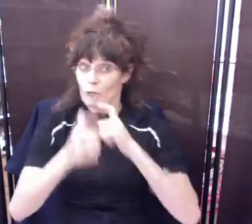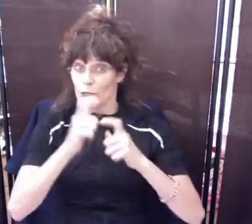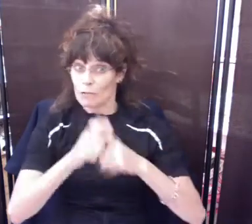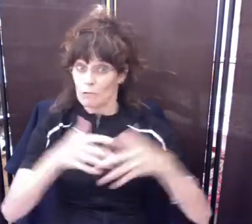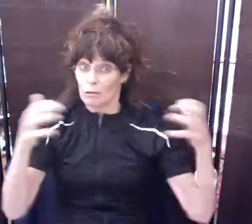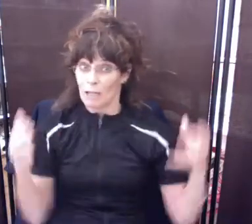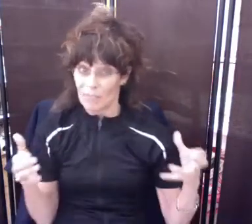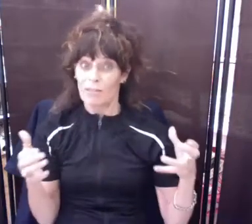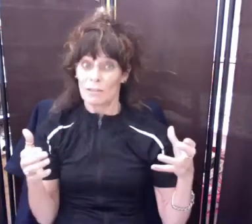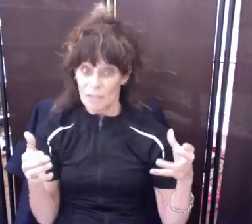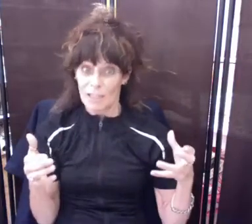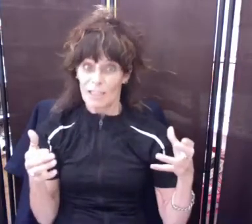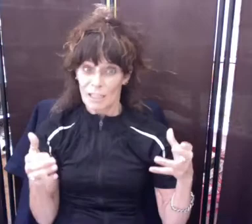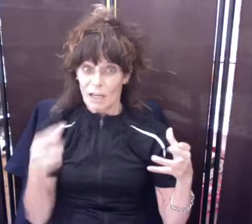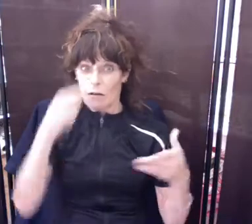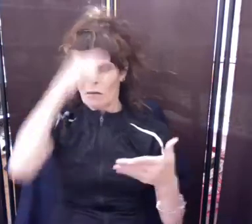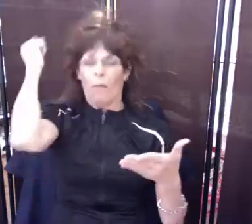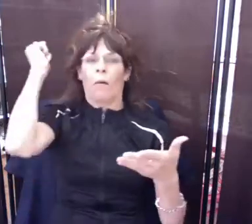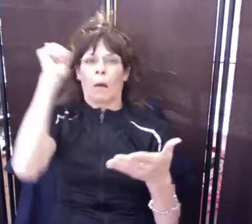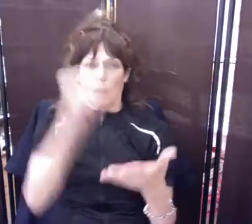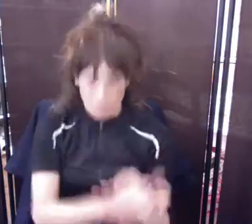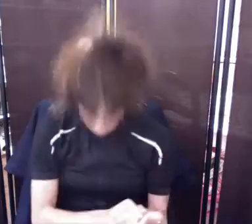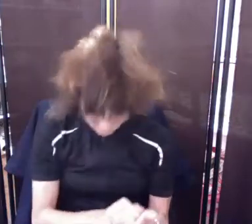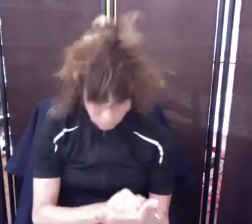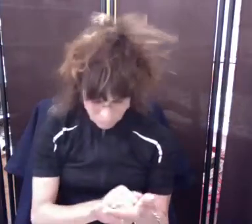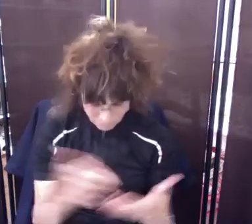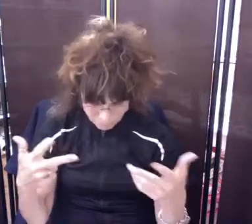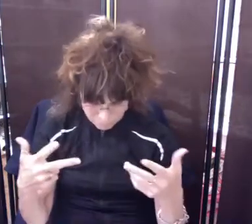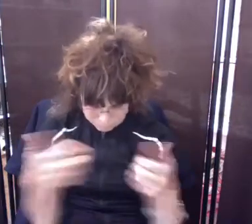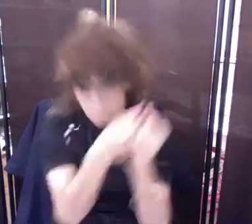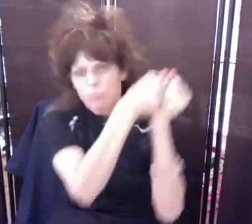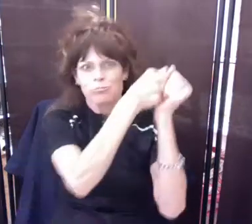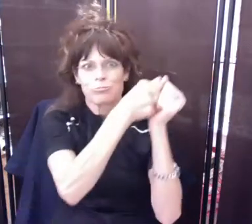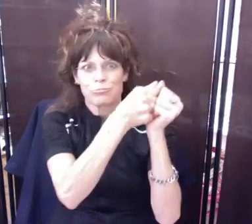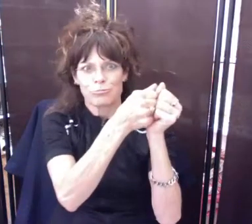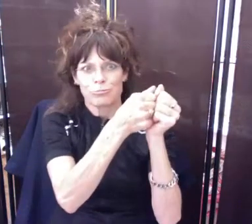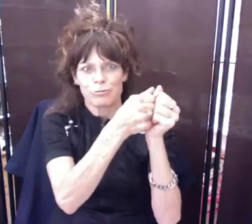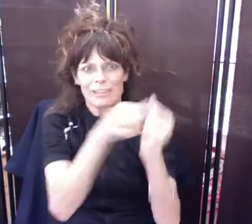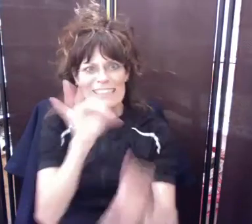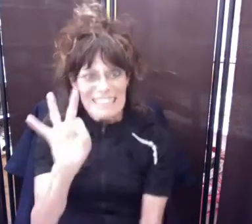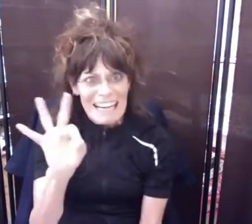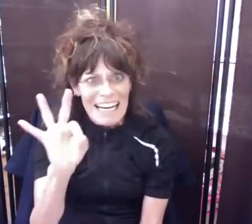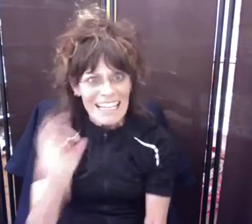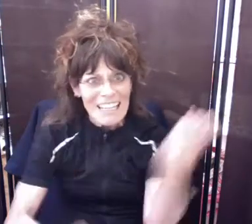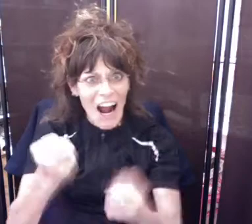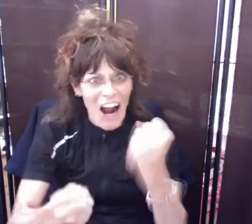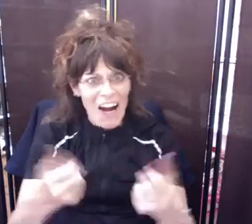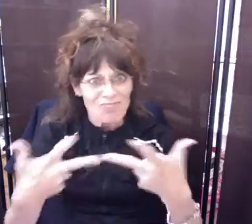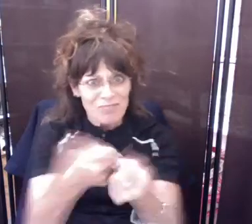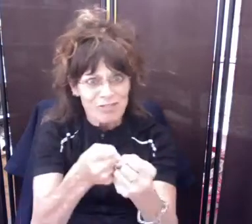that unconsciousness thing really wasn't too much in my control. So I would pass out and I would crash the car, and I would do